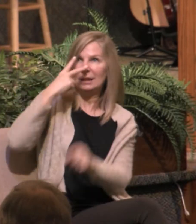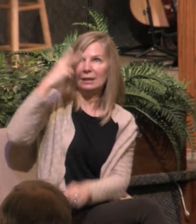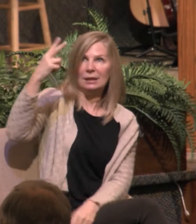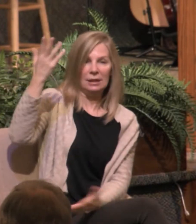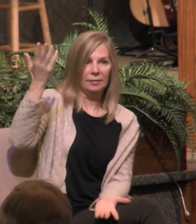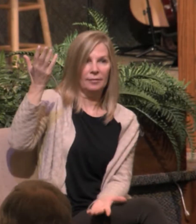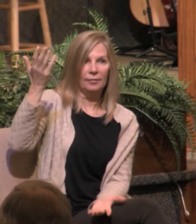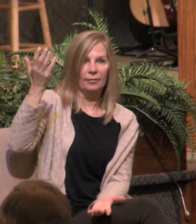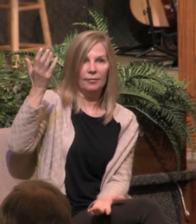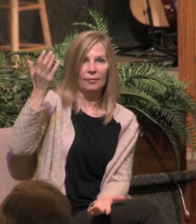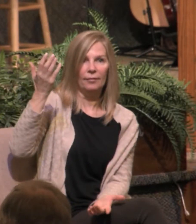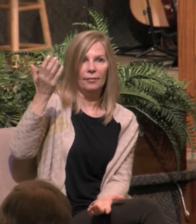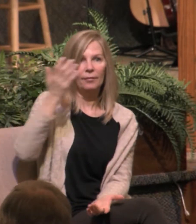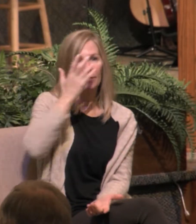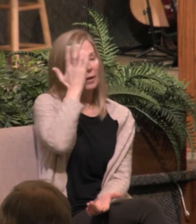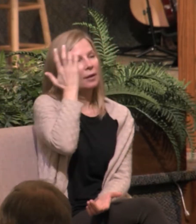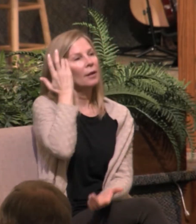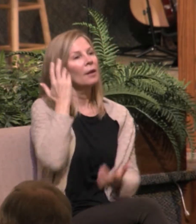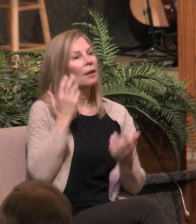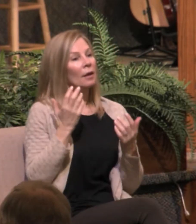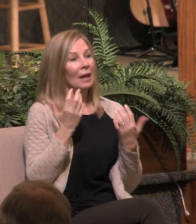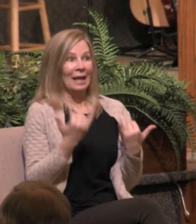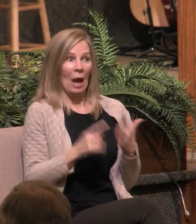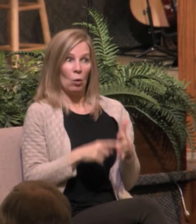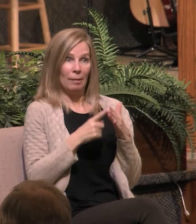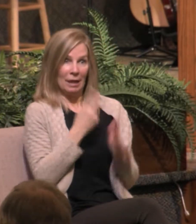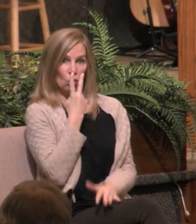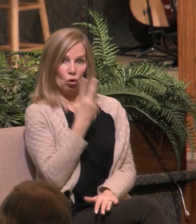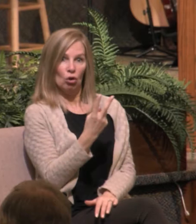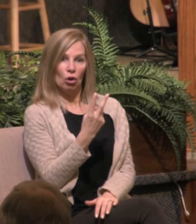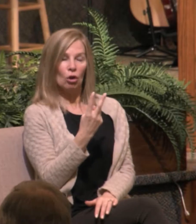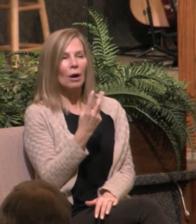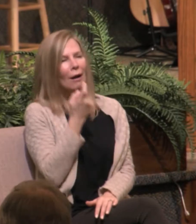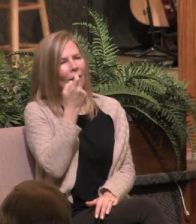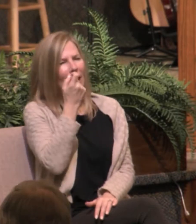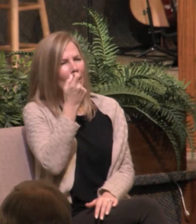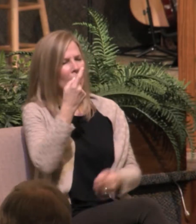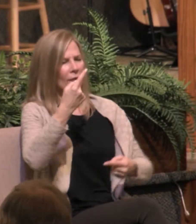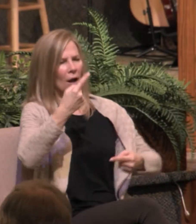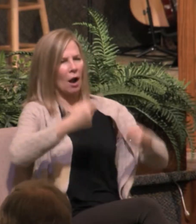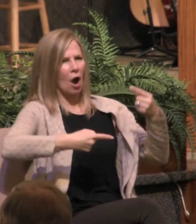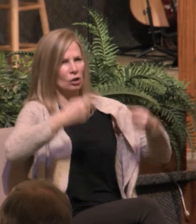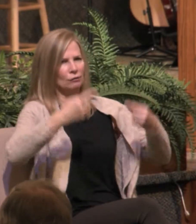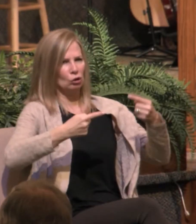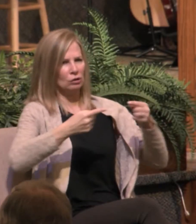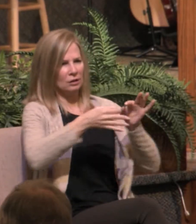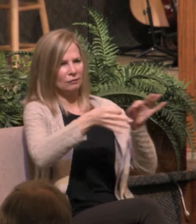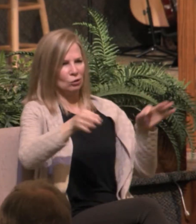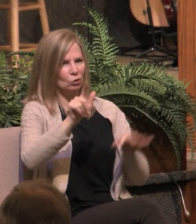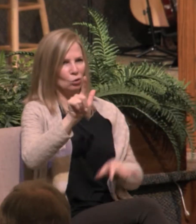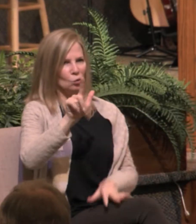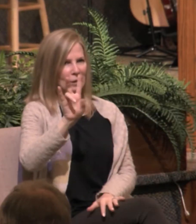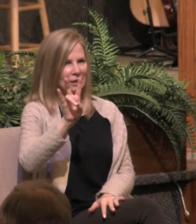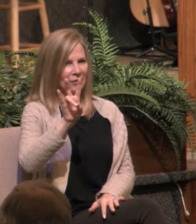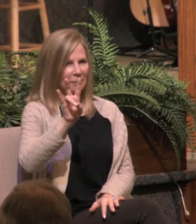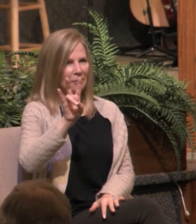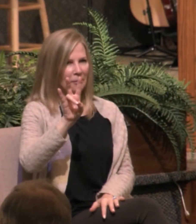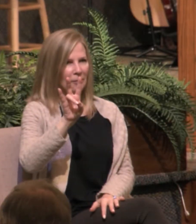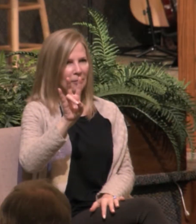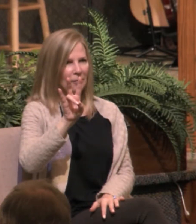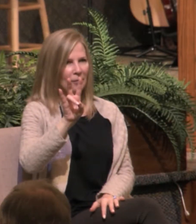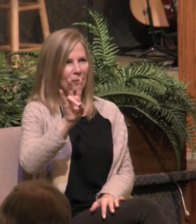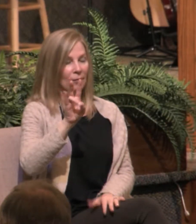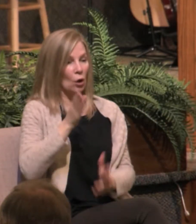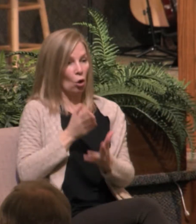Now, as we begin to look at this, we actually have to address a little bit of a controversy that starts at verse 27. It